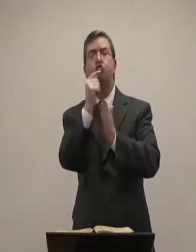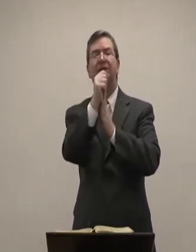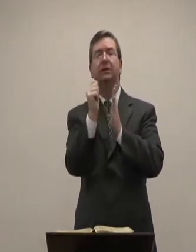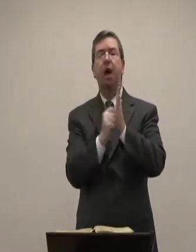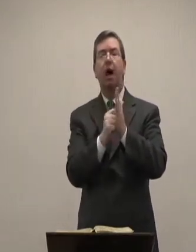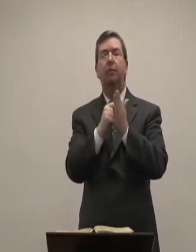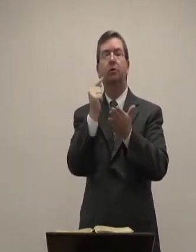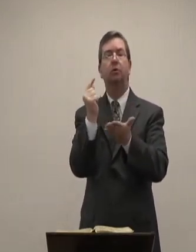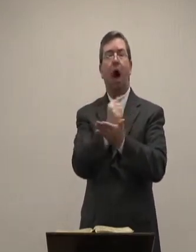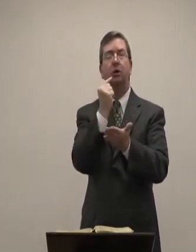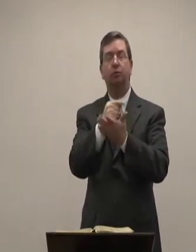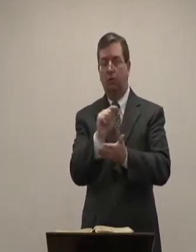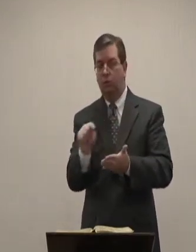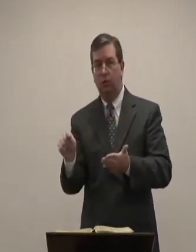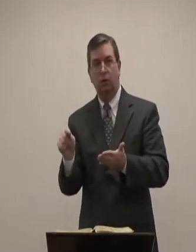there assembled together.